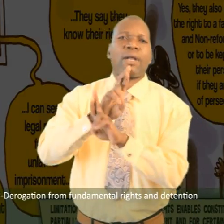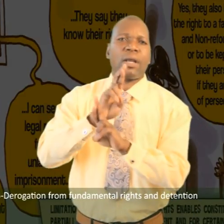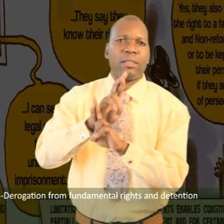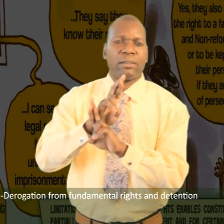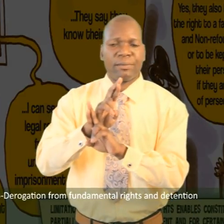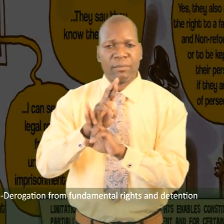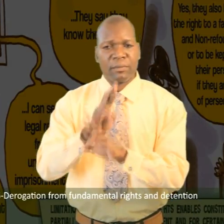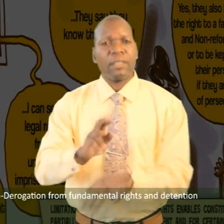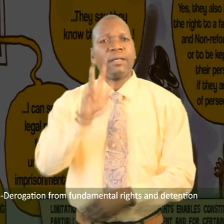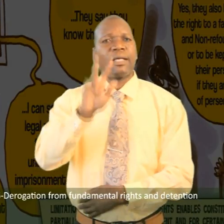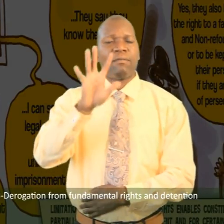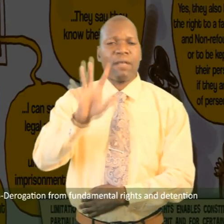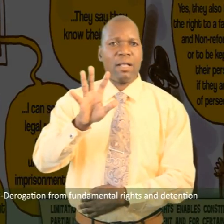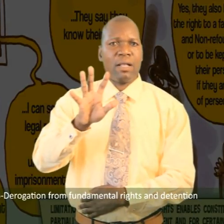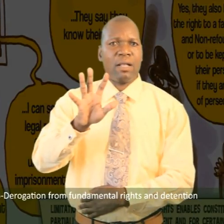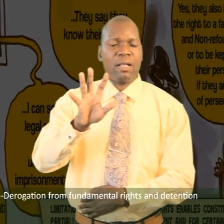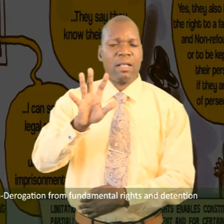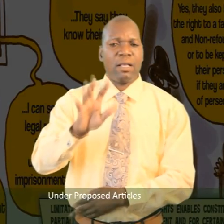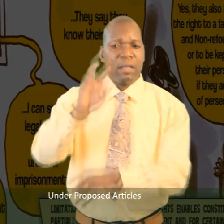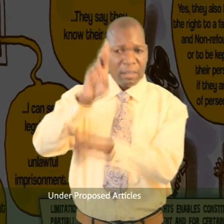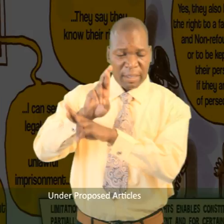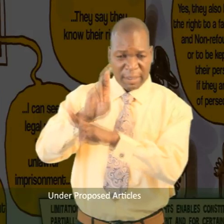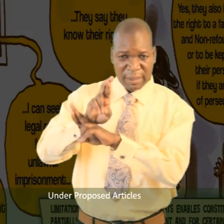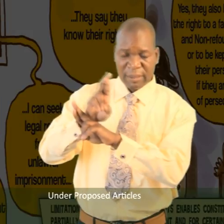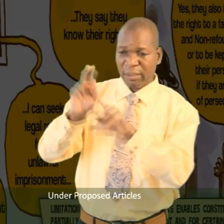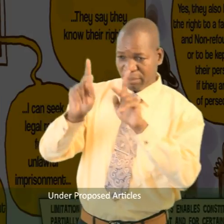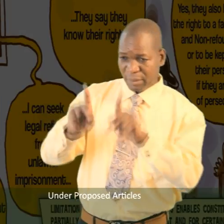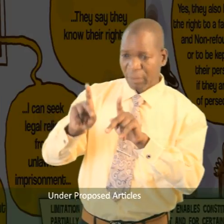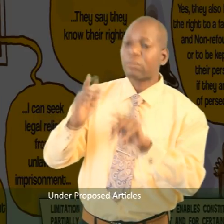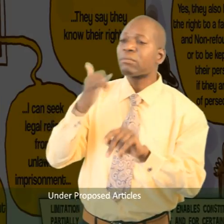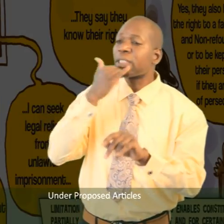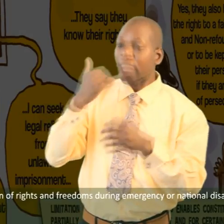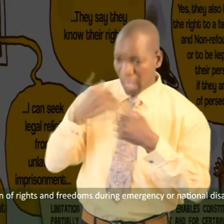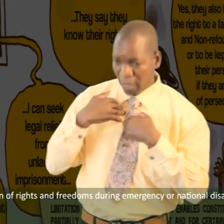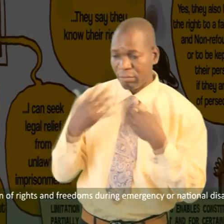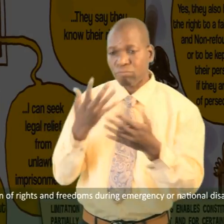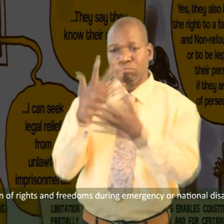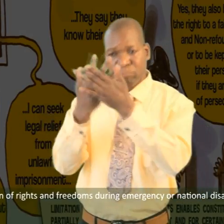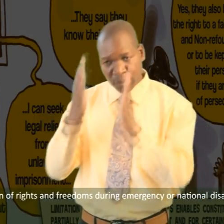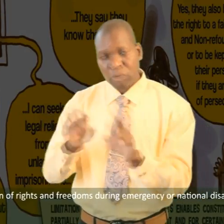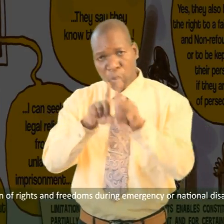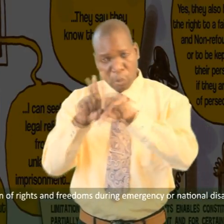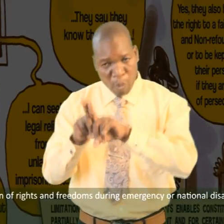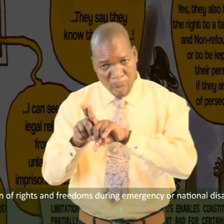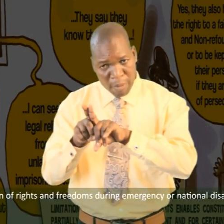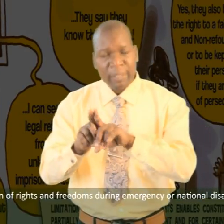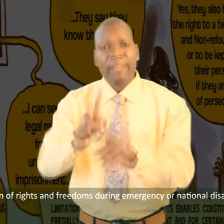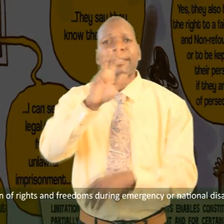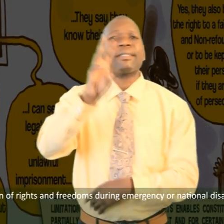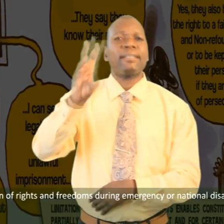fundamental rights and detention. Under proposed articles, 55. Derogation of rights and freedoms